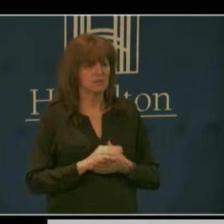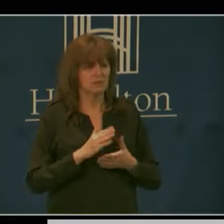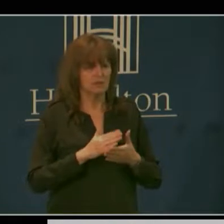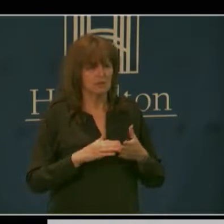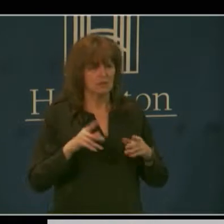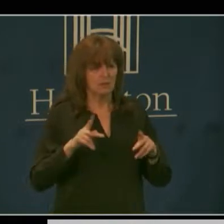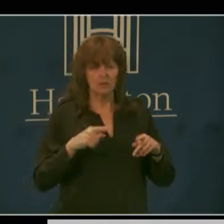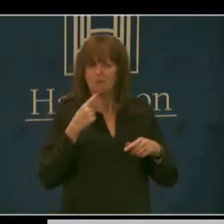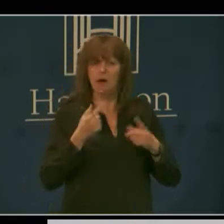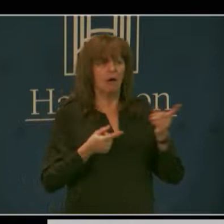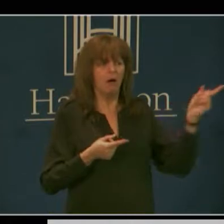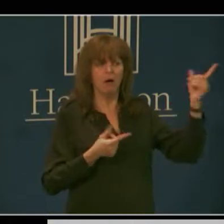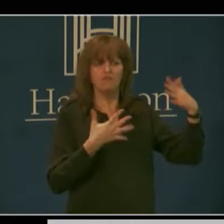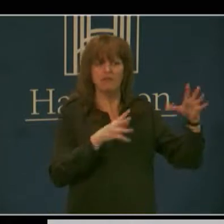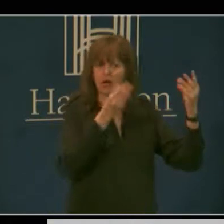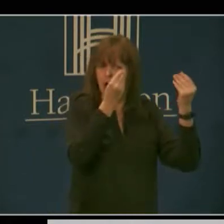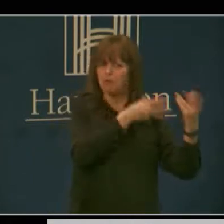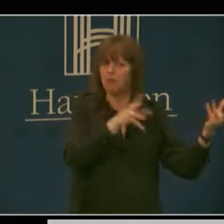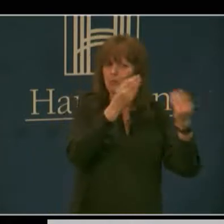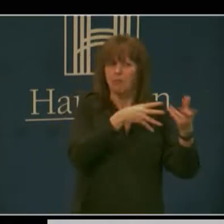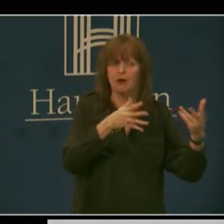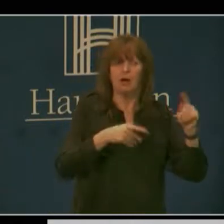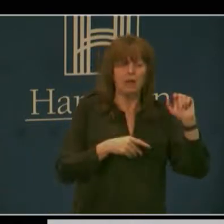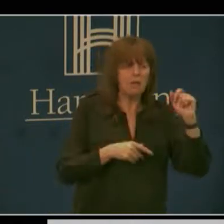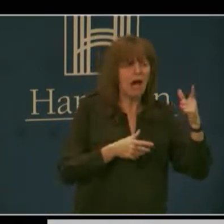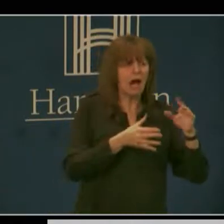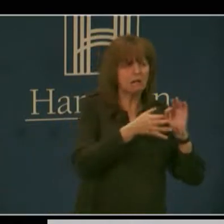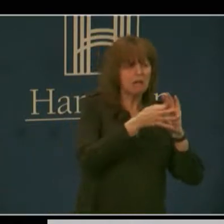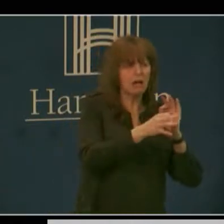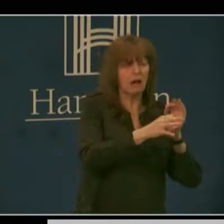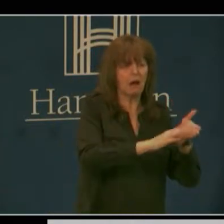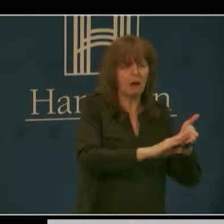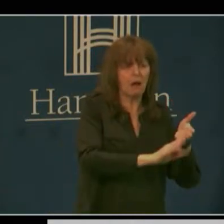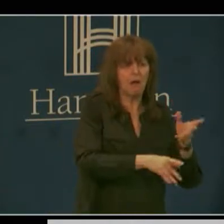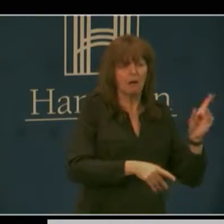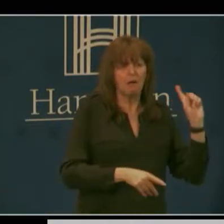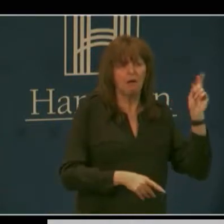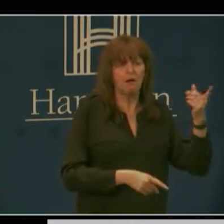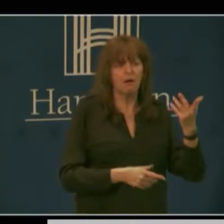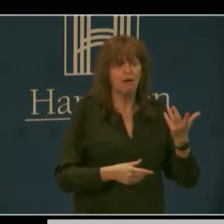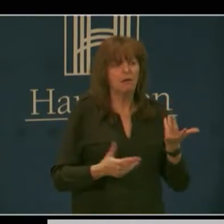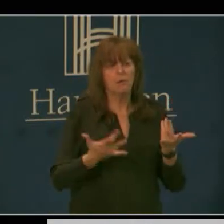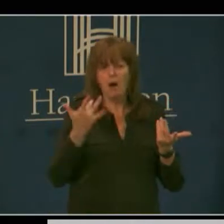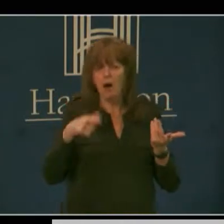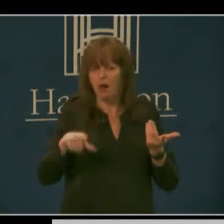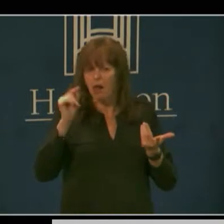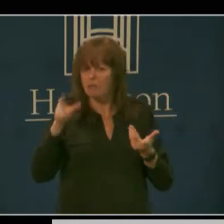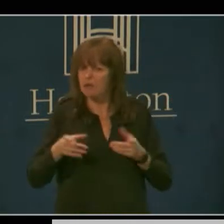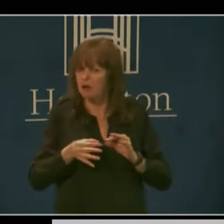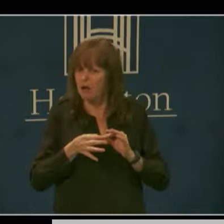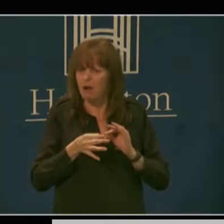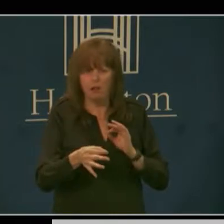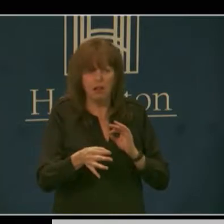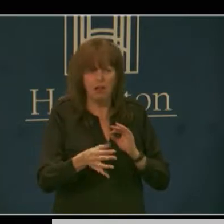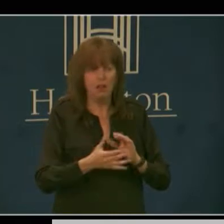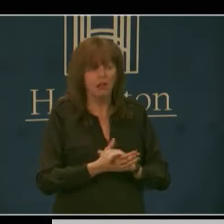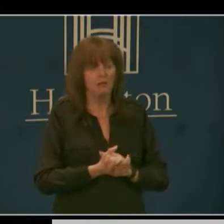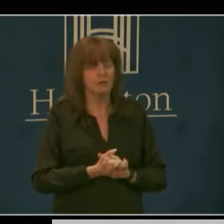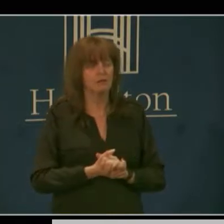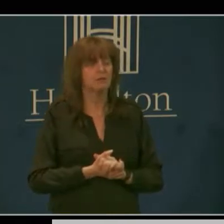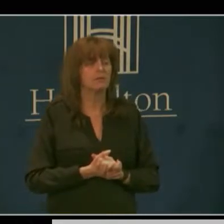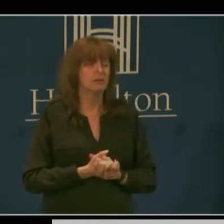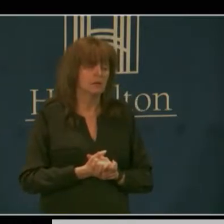And some of the realities are the timing of when installments for taxes are due. And in many communities that have already announced tax relief